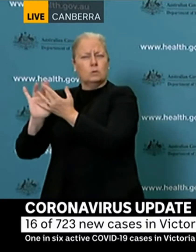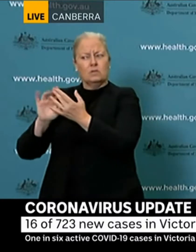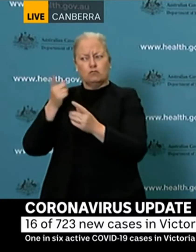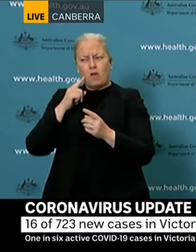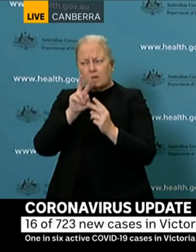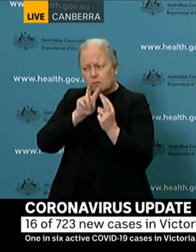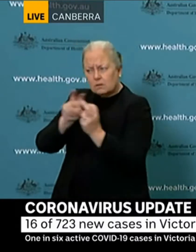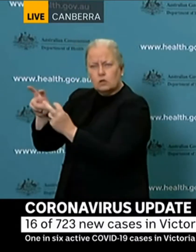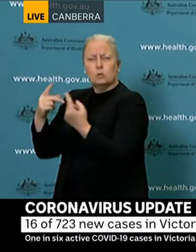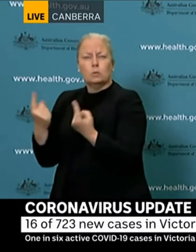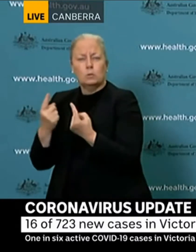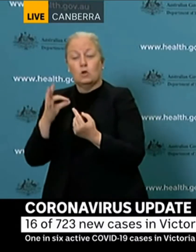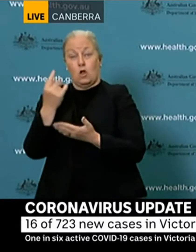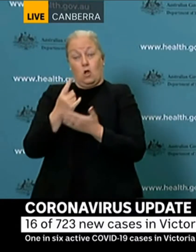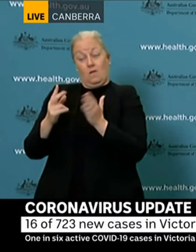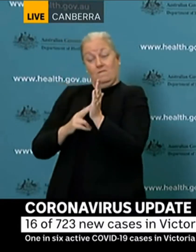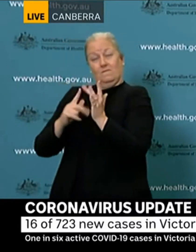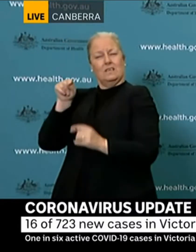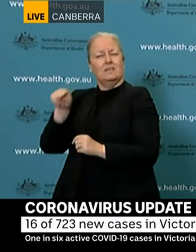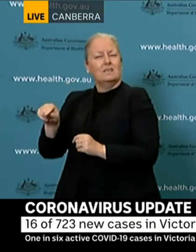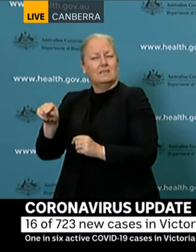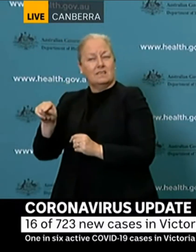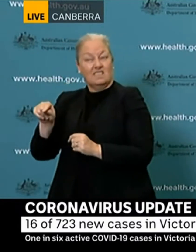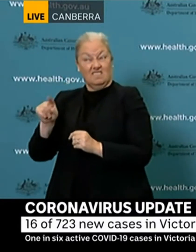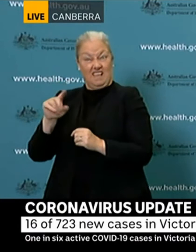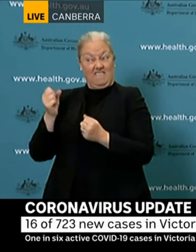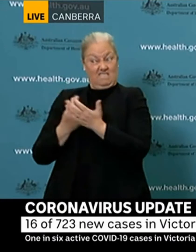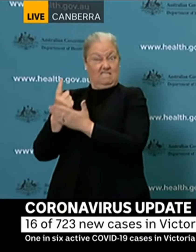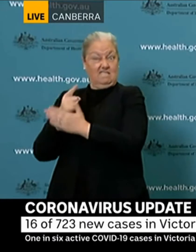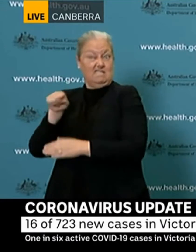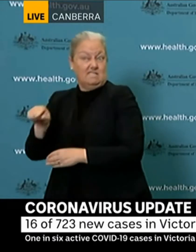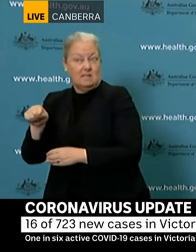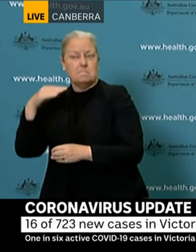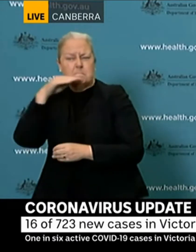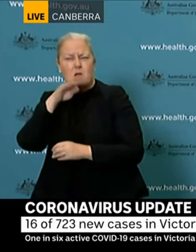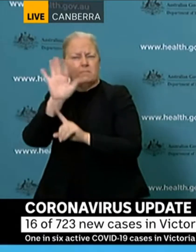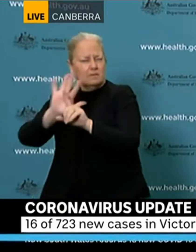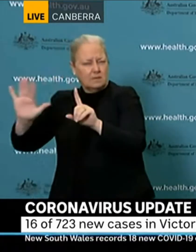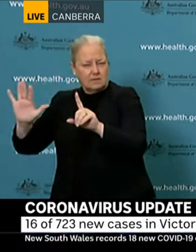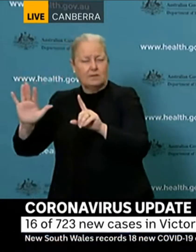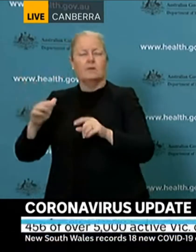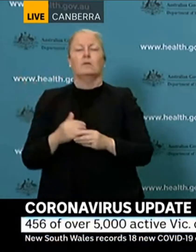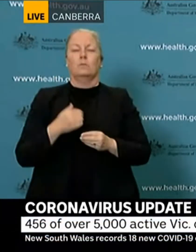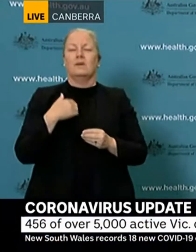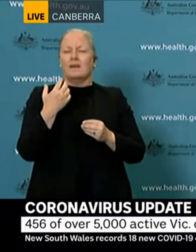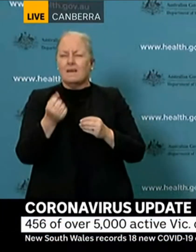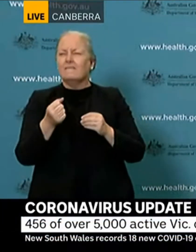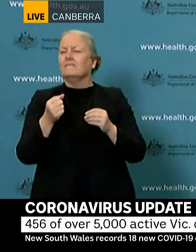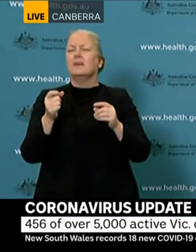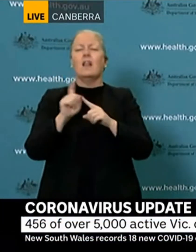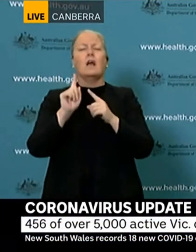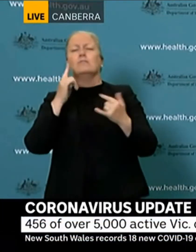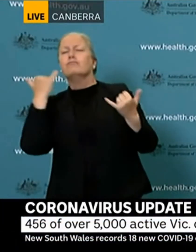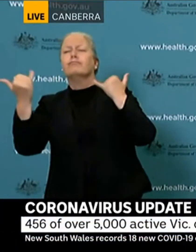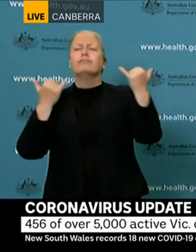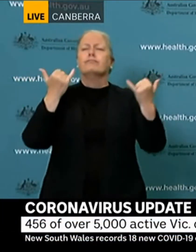in Victoria that are doing that work in Melbourne right now, but indeed we have set up a virtual network of contact tracers around